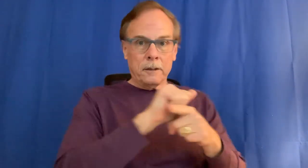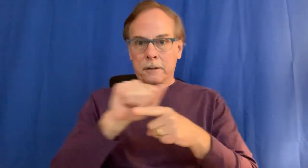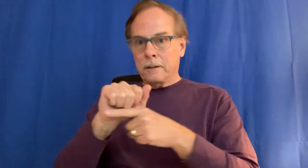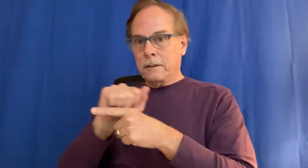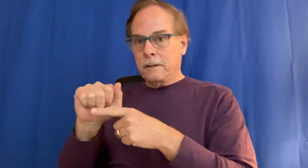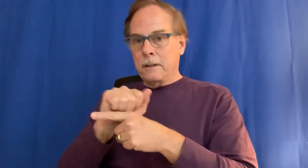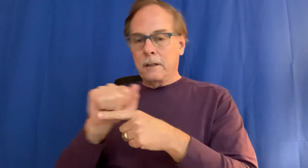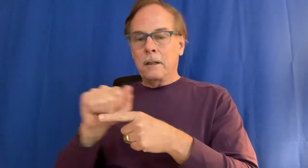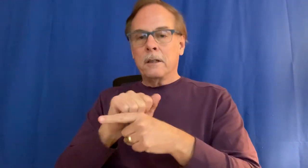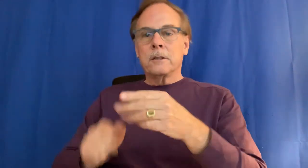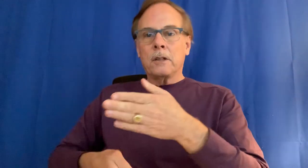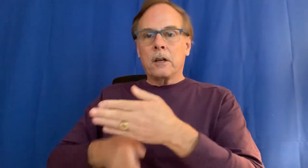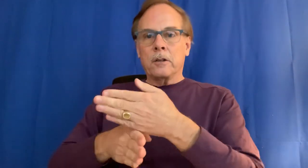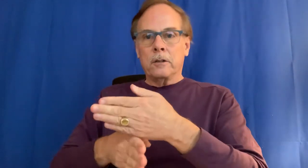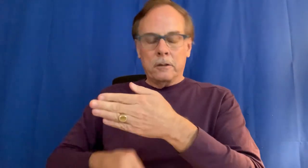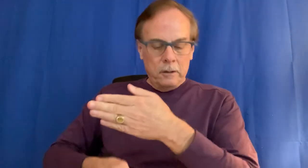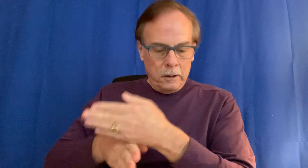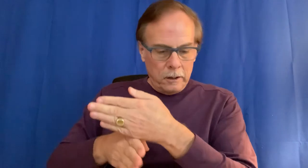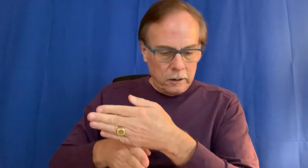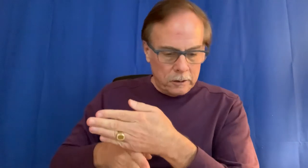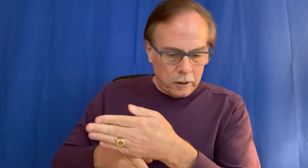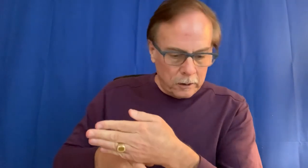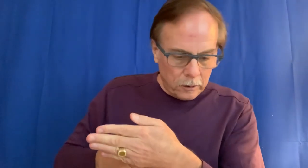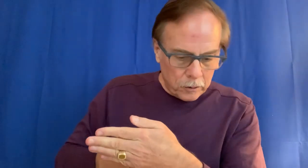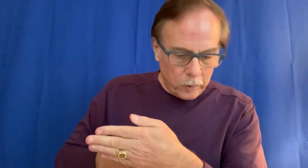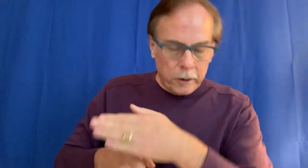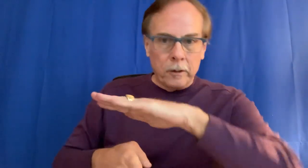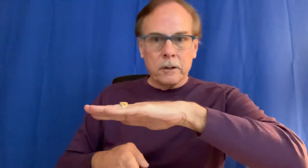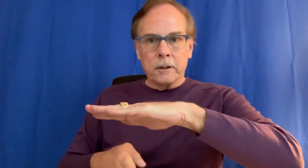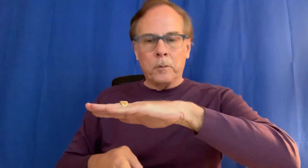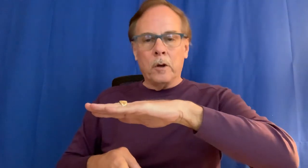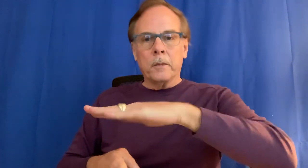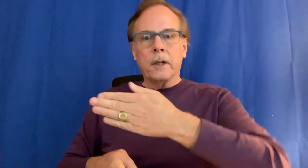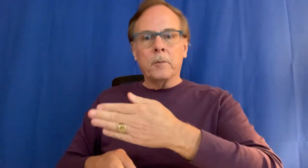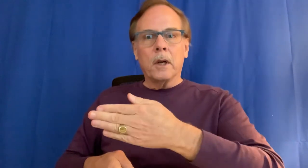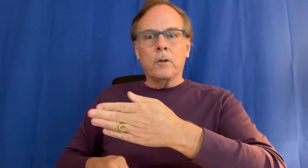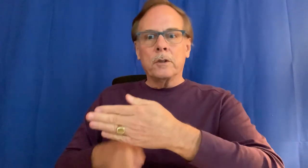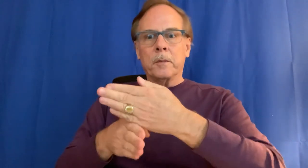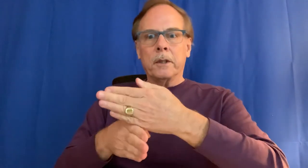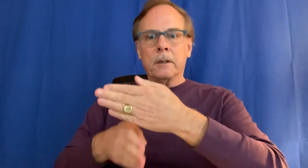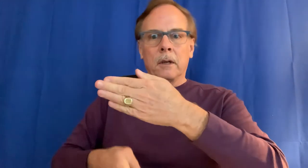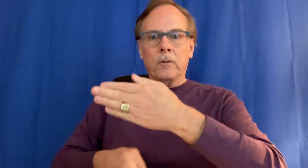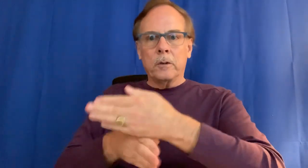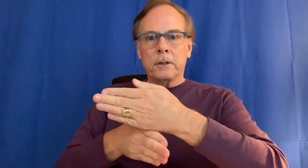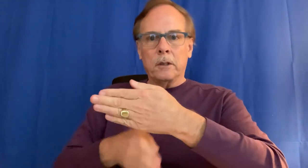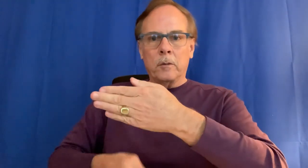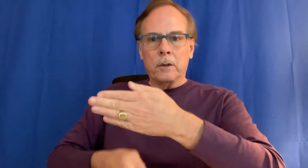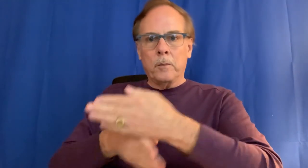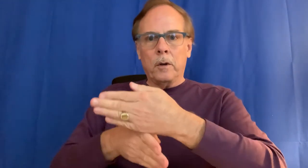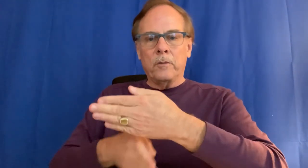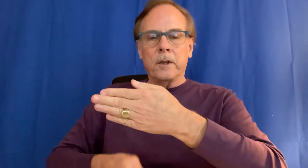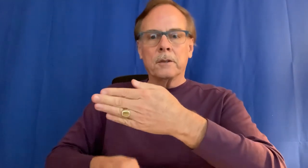practice soccer. And the sign they're showing here is like the palm down, but I've always made it and I've always seen it with the palm facing